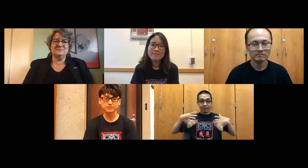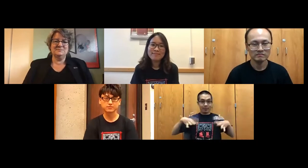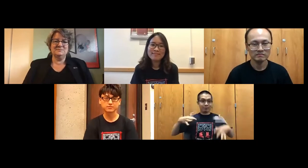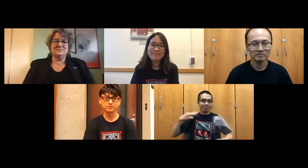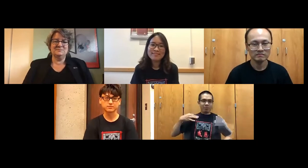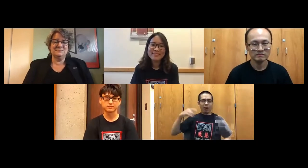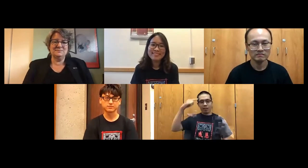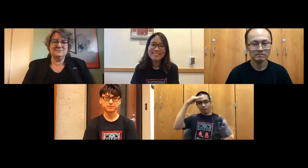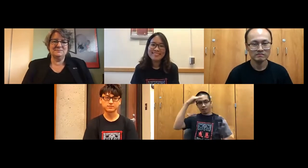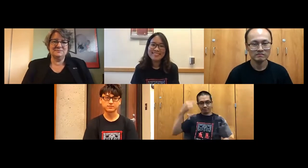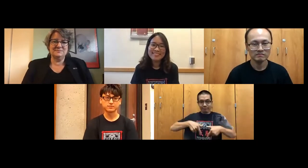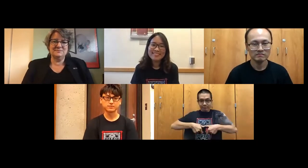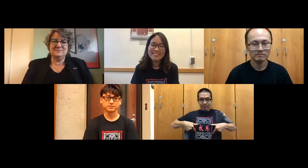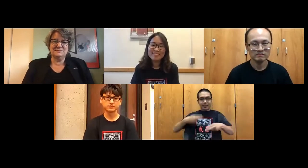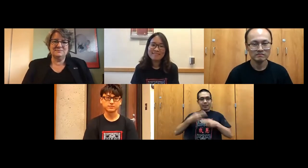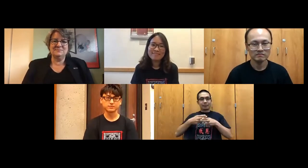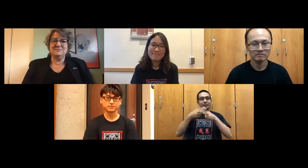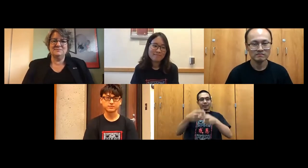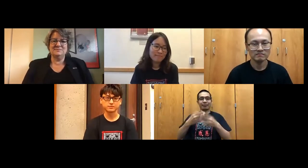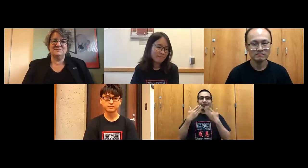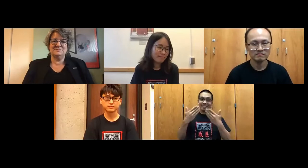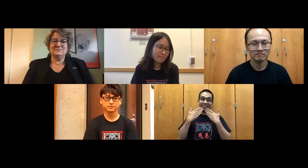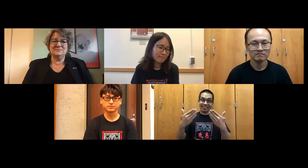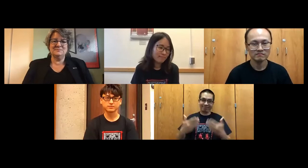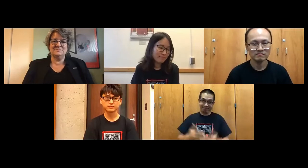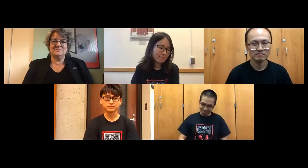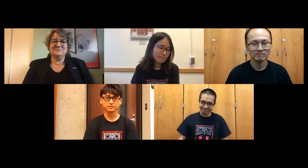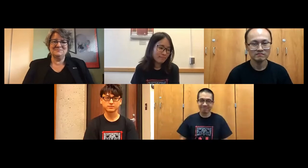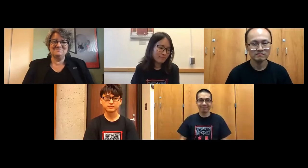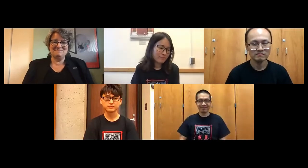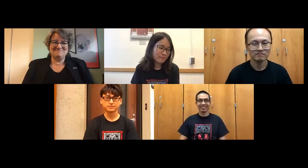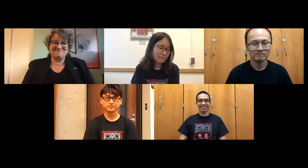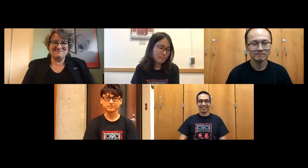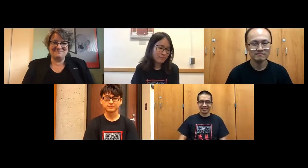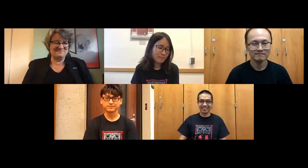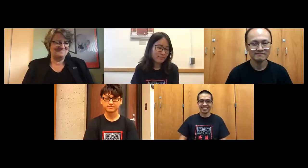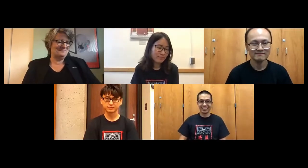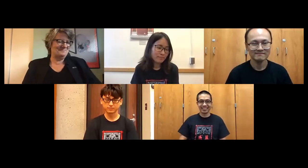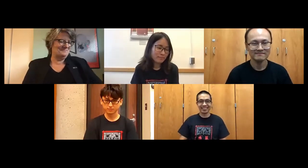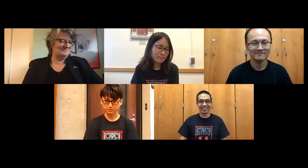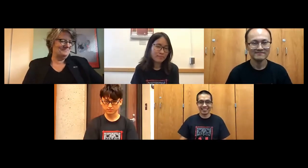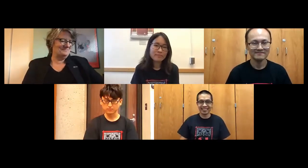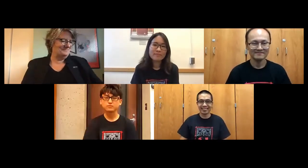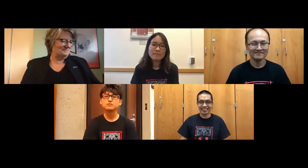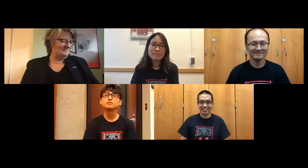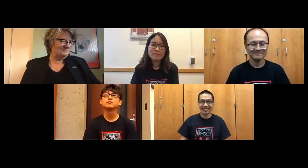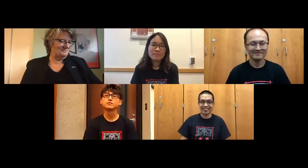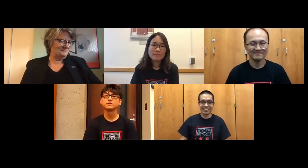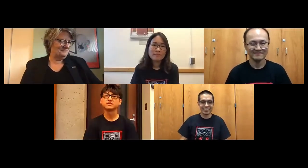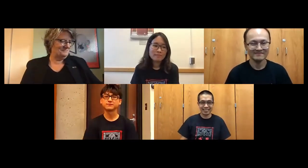And I've got black glasses and a black shirt with the sign language, the Chinese characters that say thank